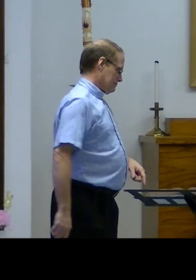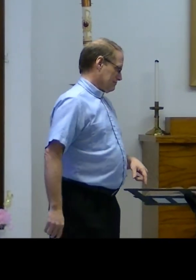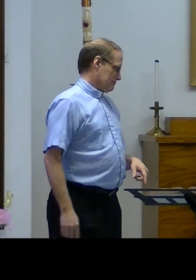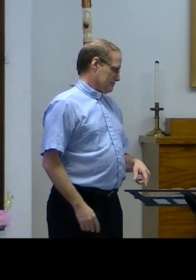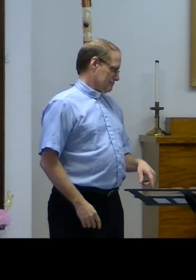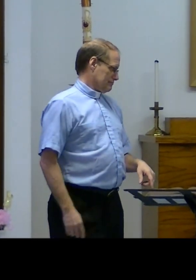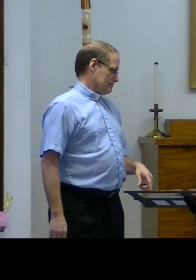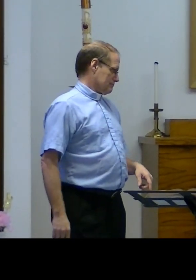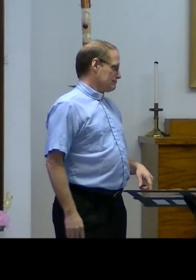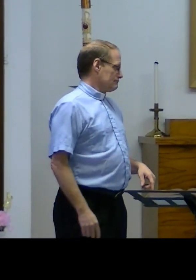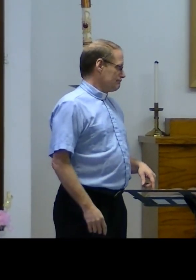Volunteer.